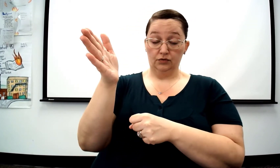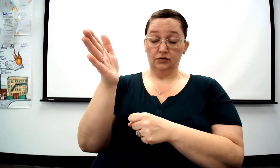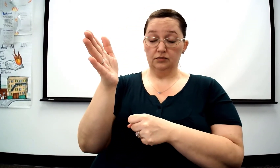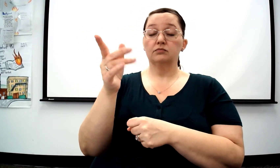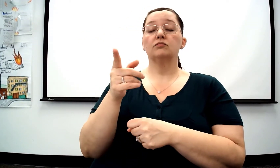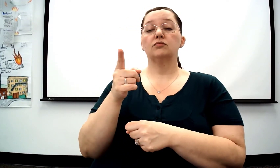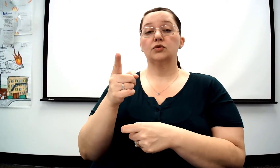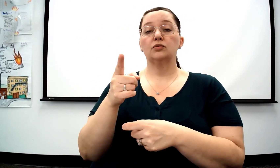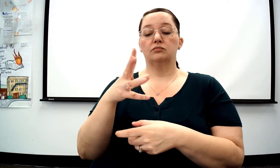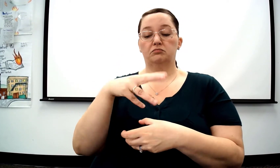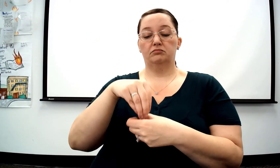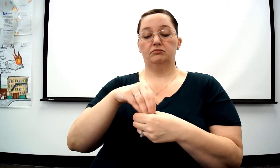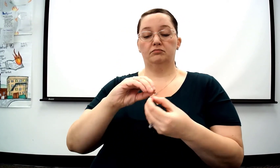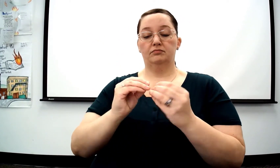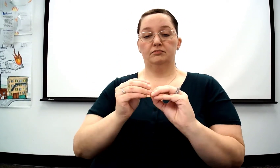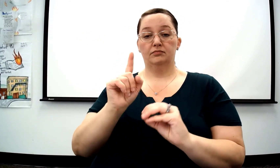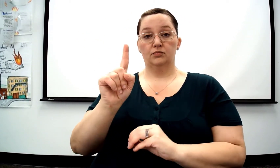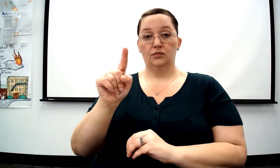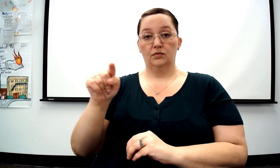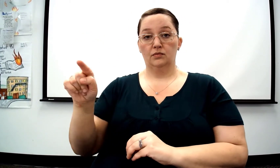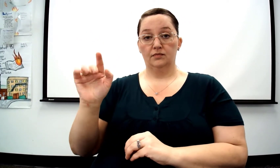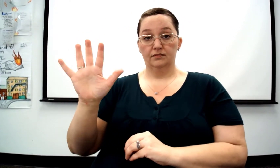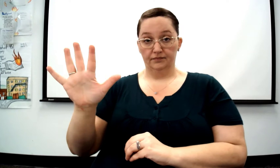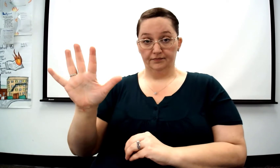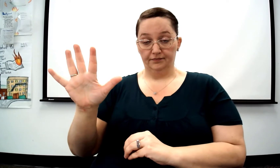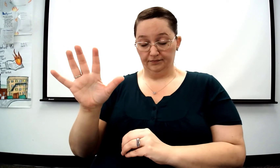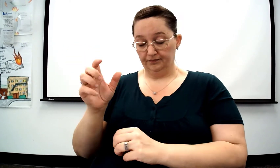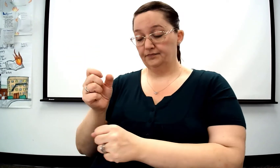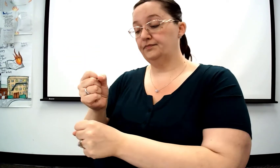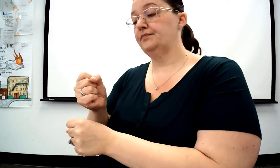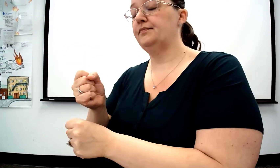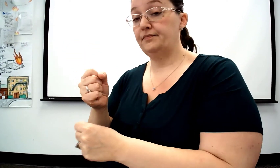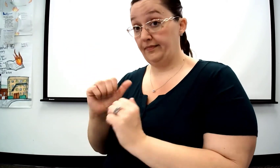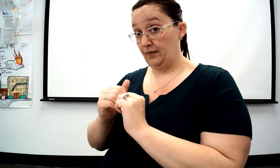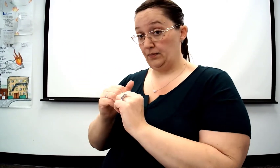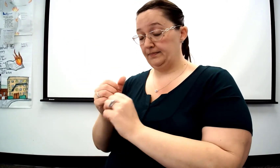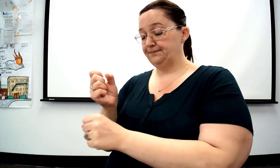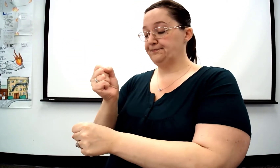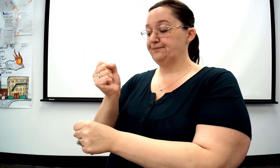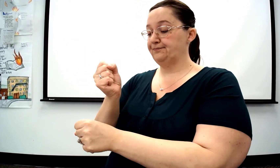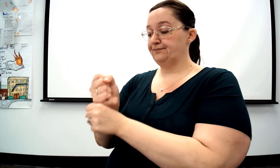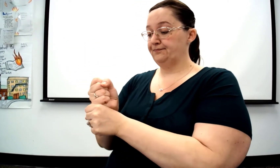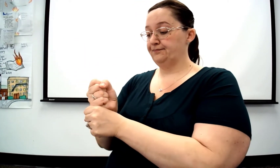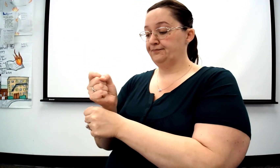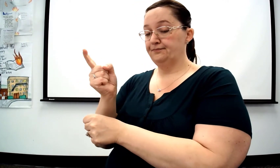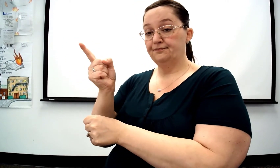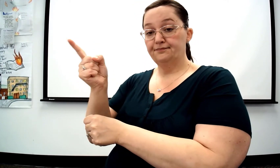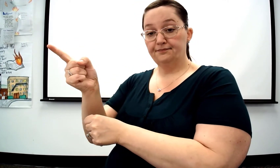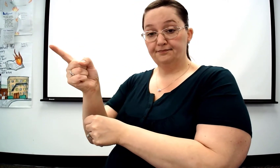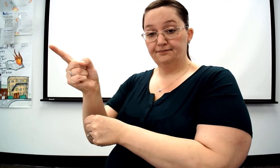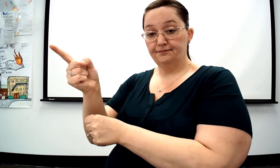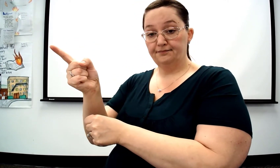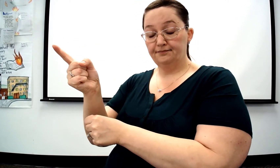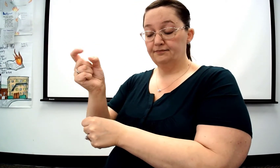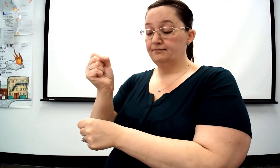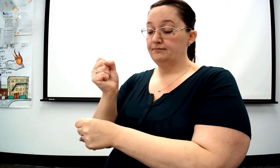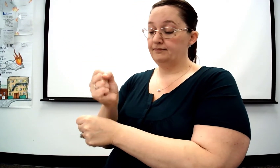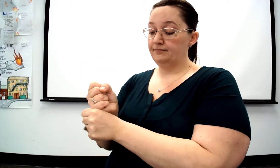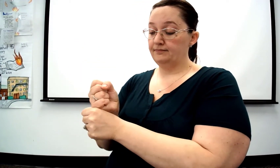With years in the future, you will incorporate the numbers 1 through 5. What you will do, take that S and then